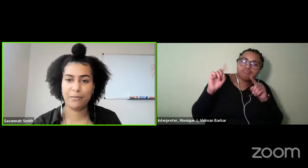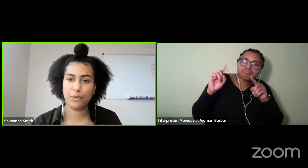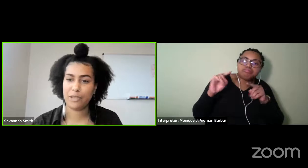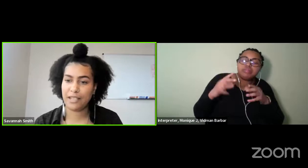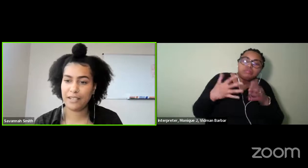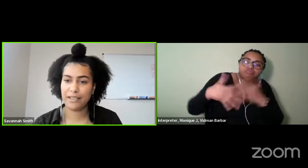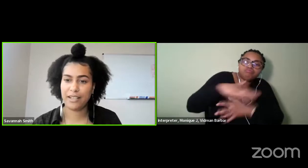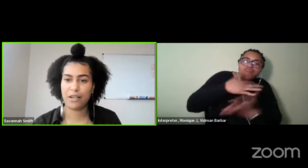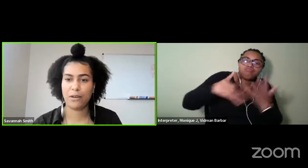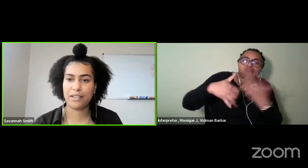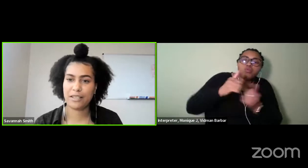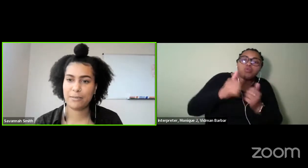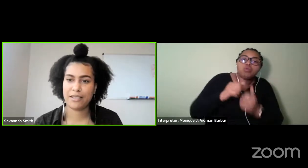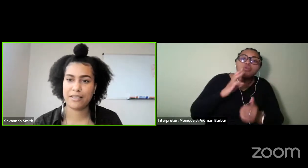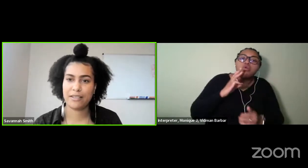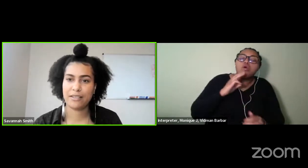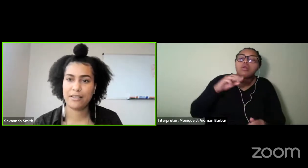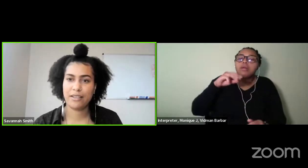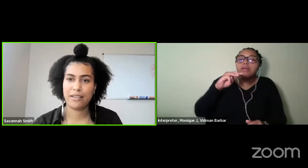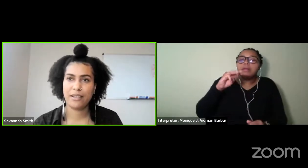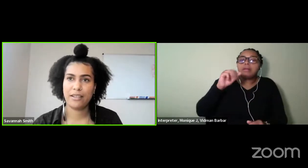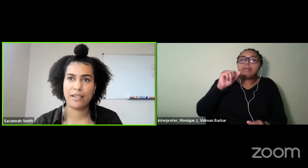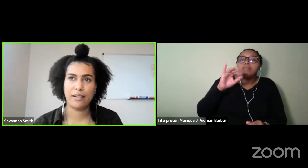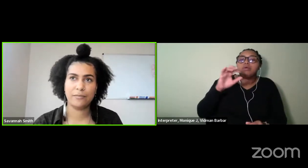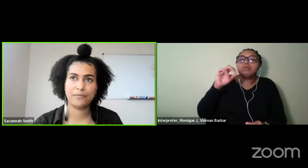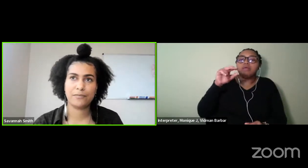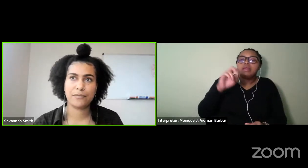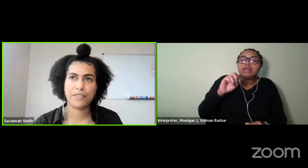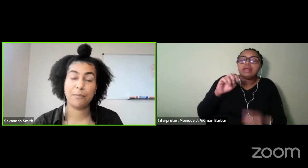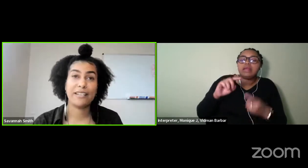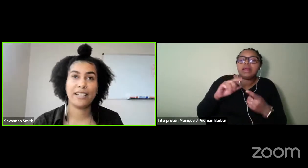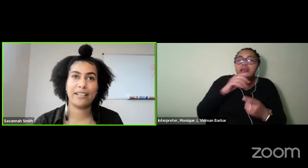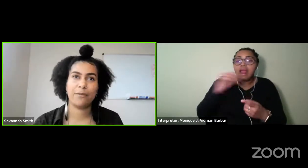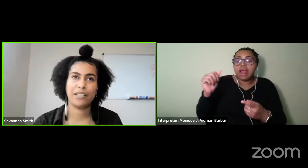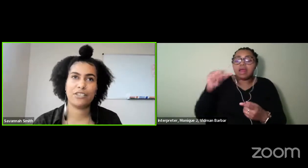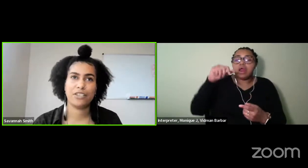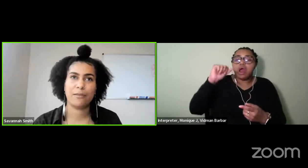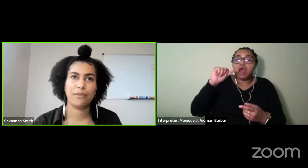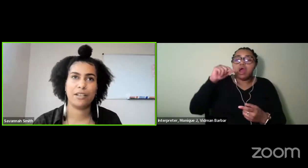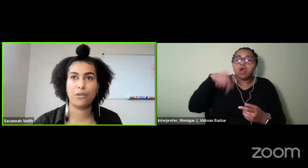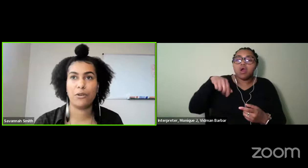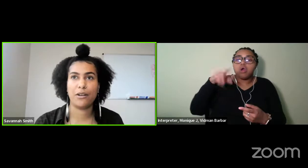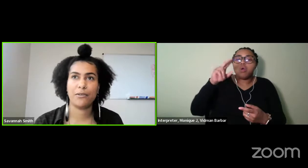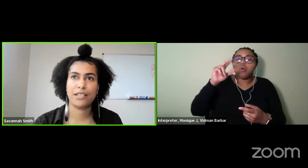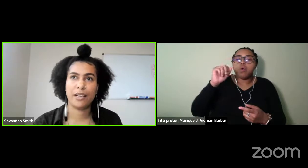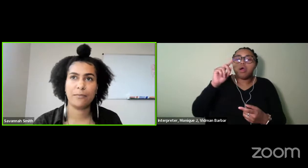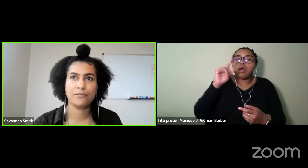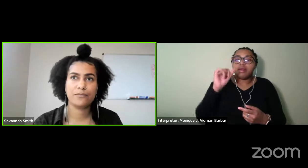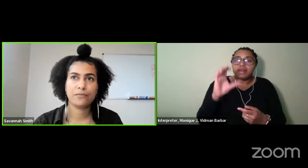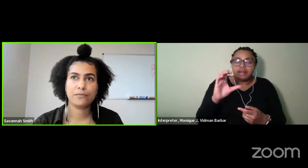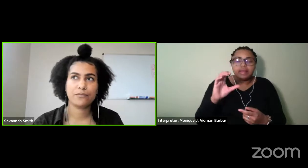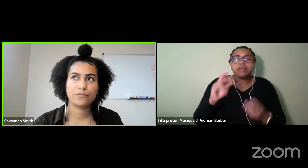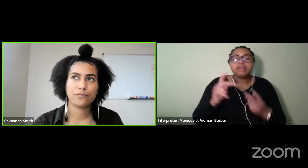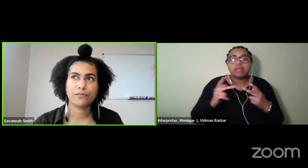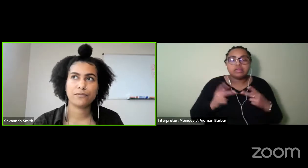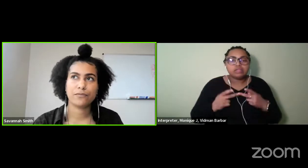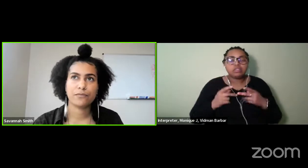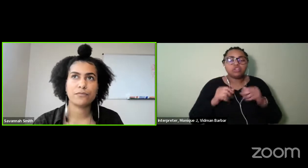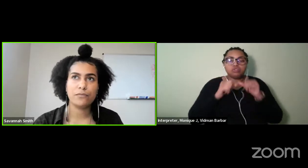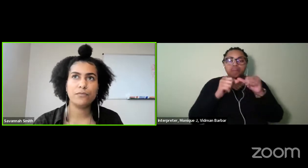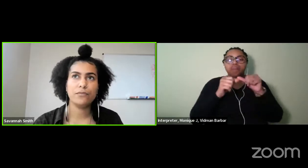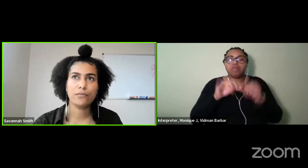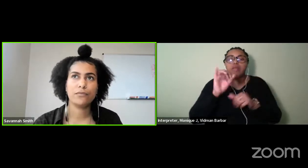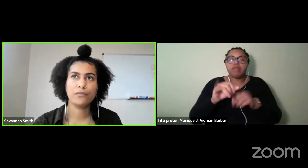be in marine and aquatic spaces, to maintain that relationship and grow it over time.